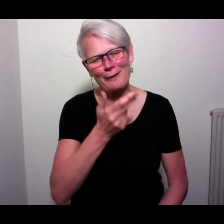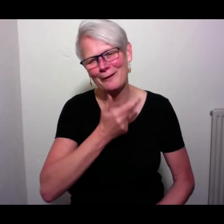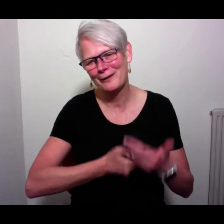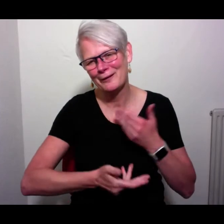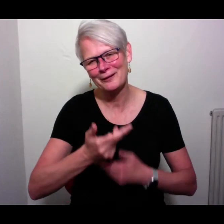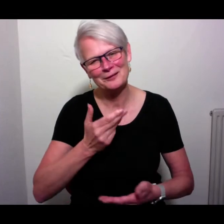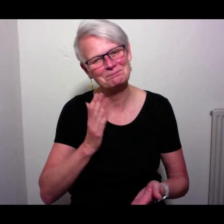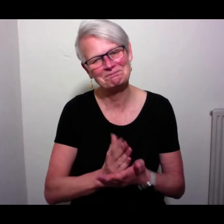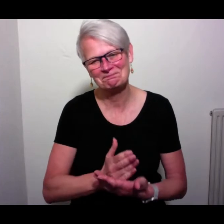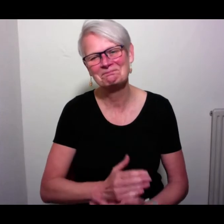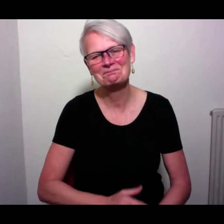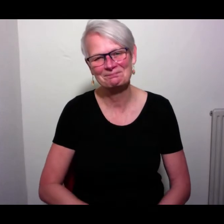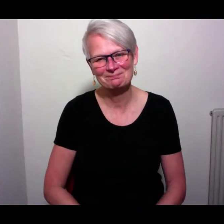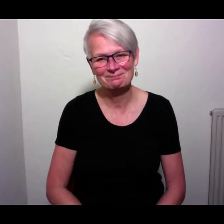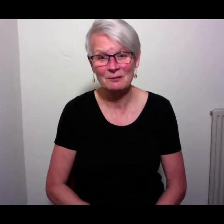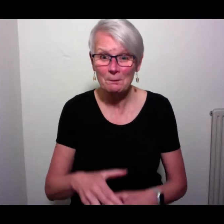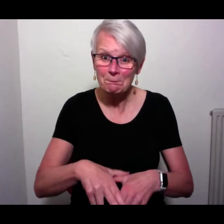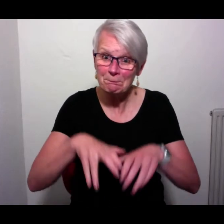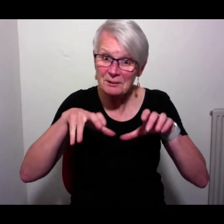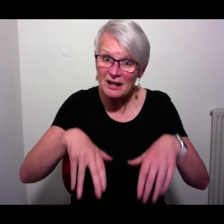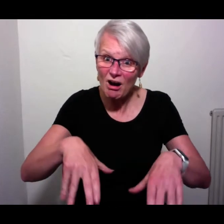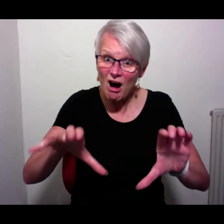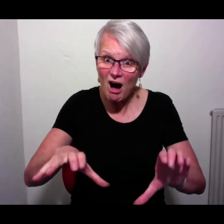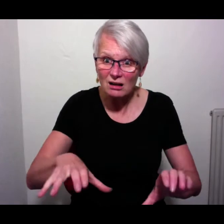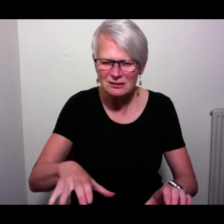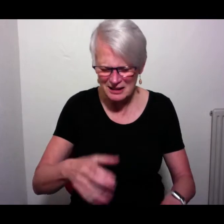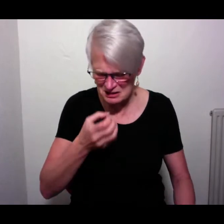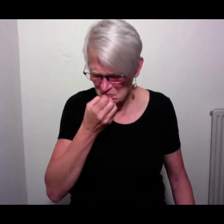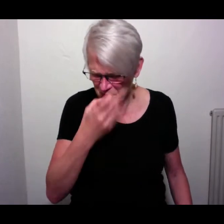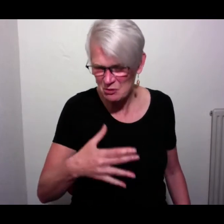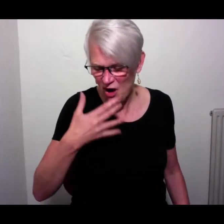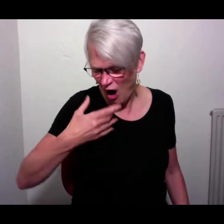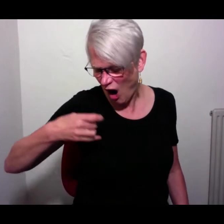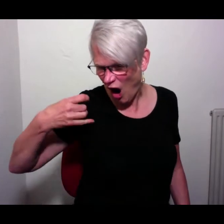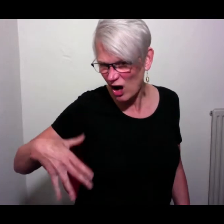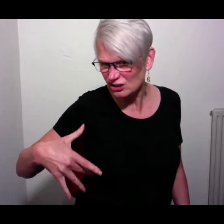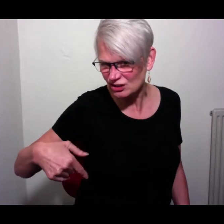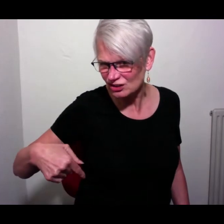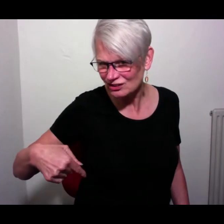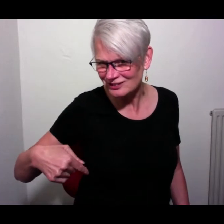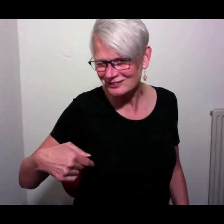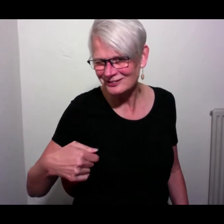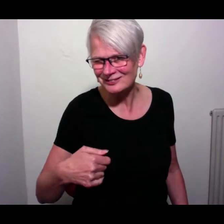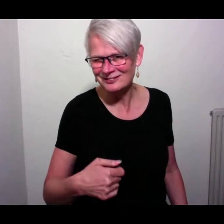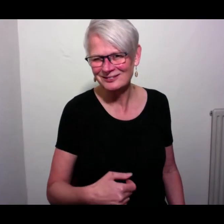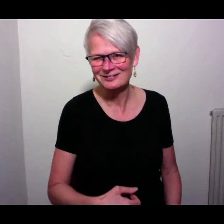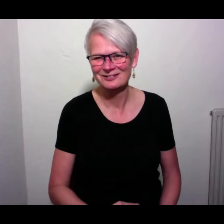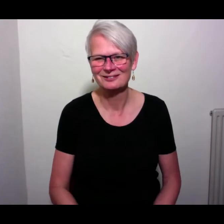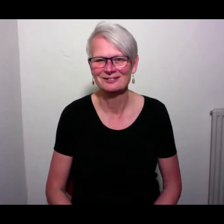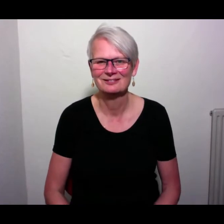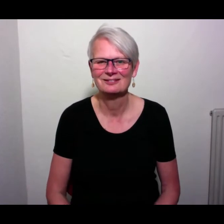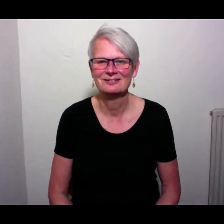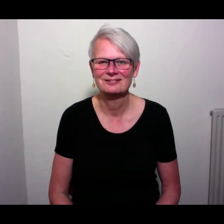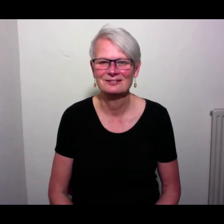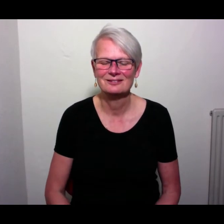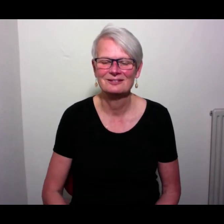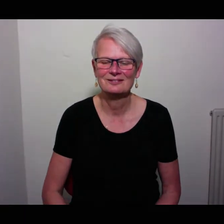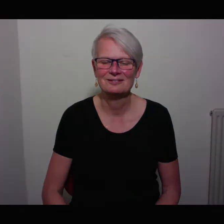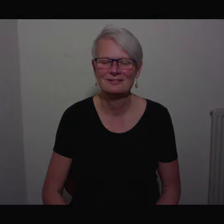ka-ching. I do miss her pep talks. Big arse, you say? It's a